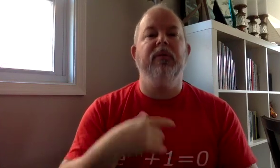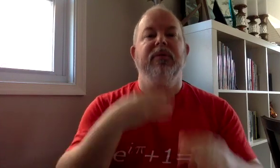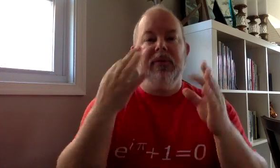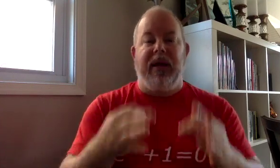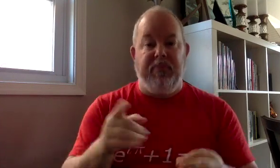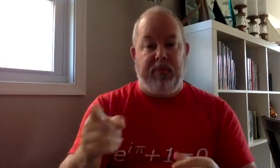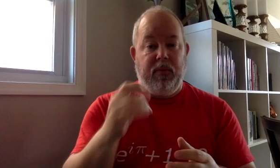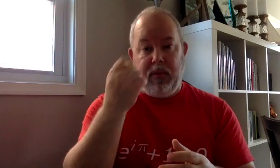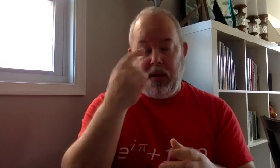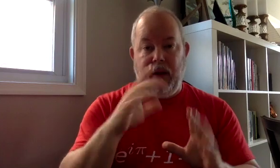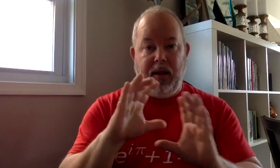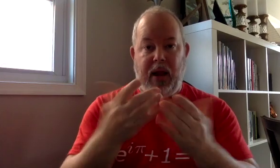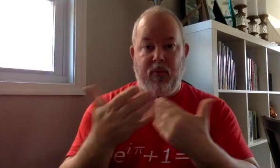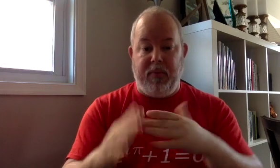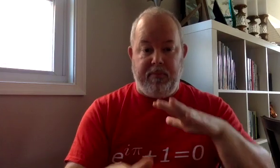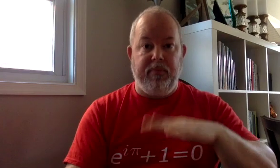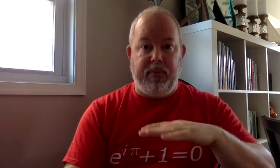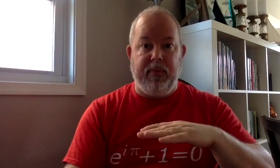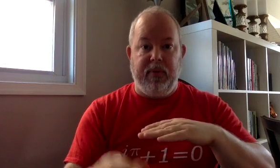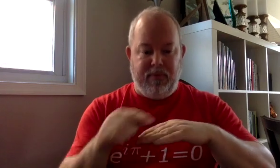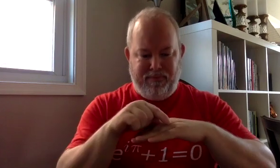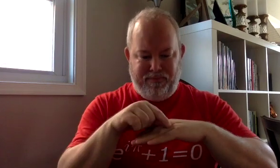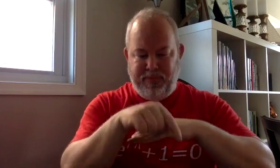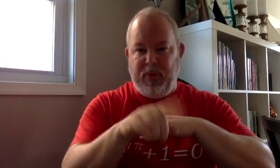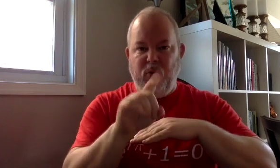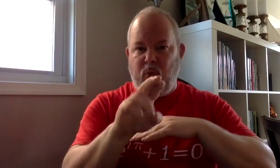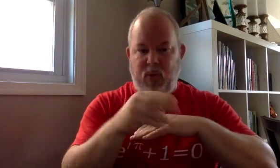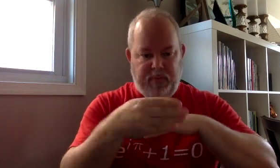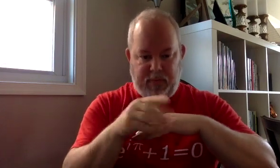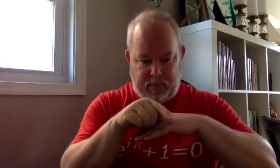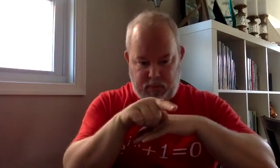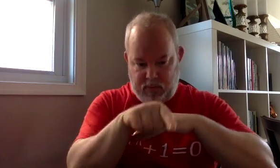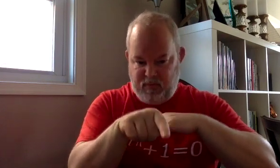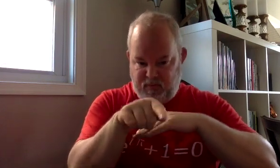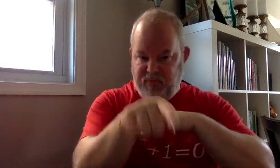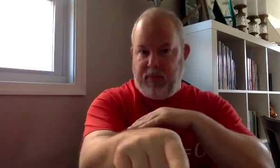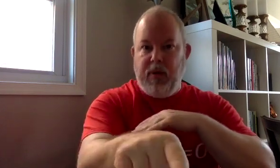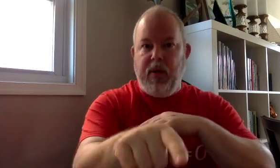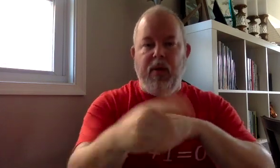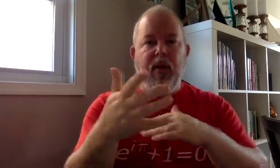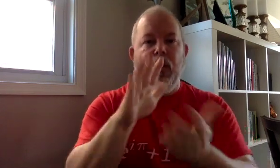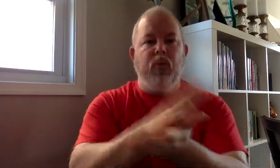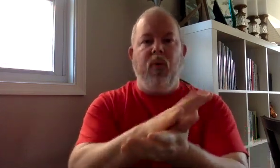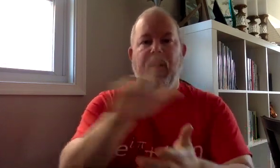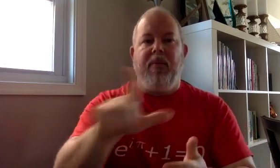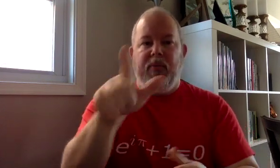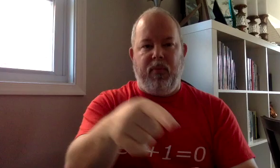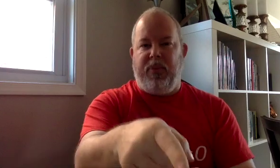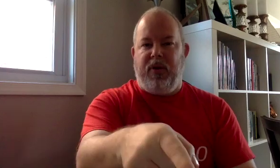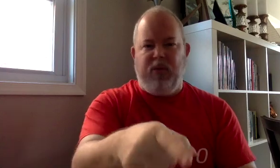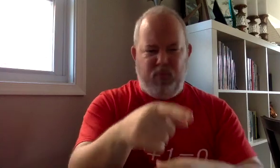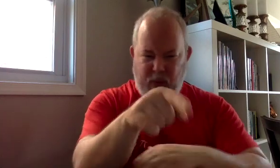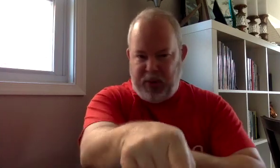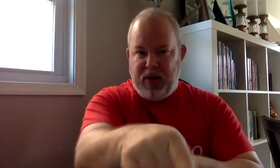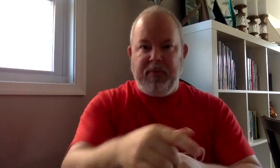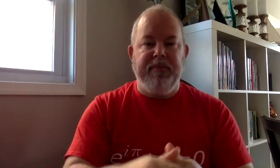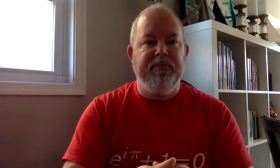Two strangers who fled Kyiv described their harrowing escape from that city, now surrounded by Russian troops. The